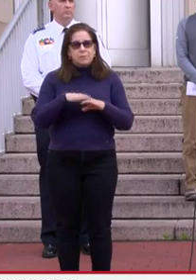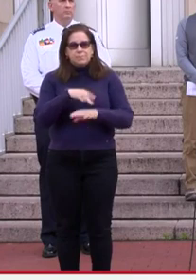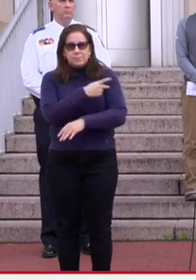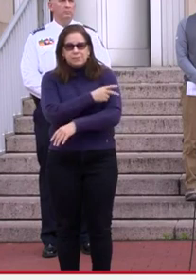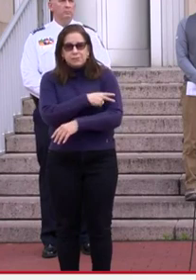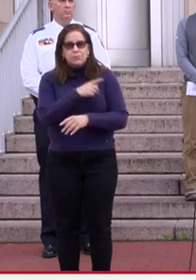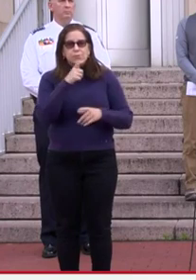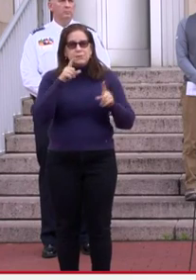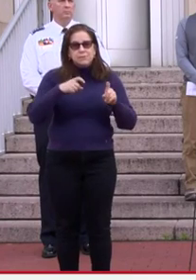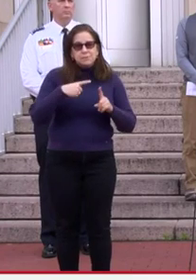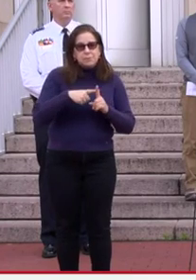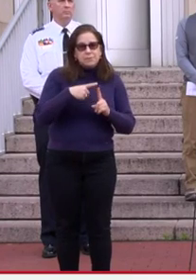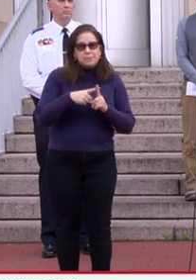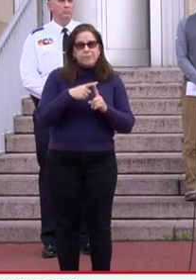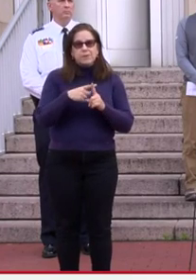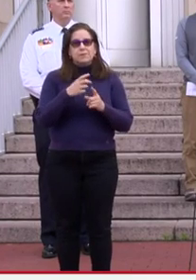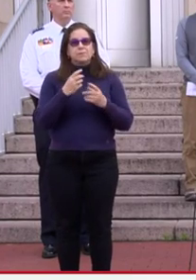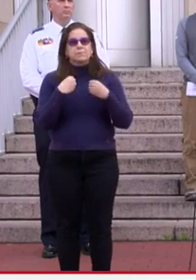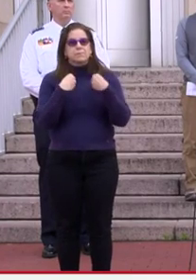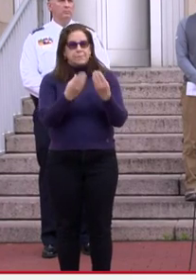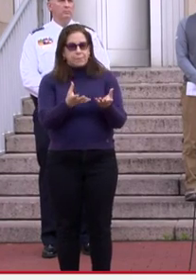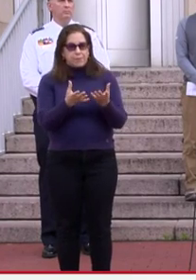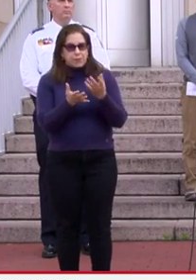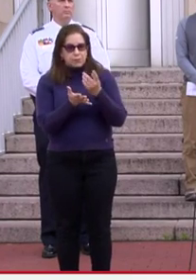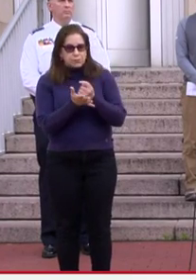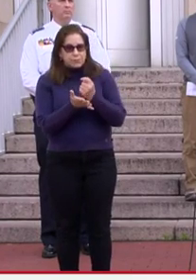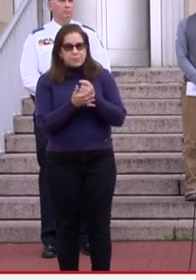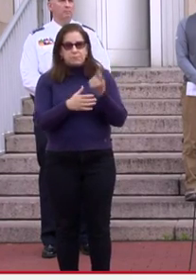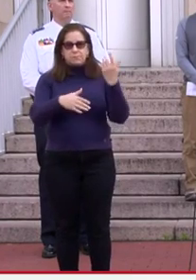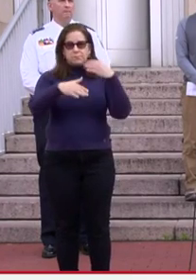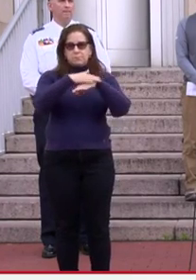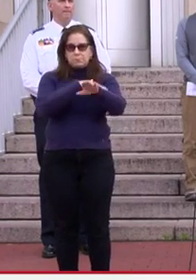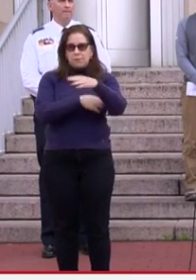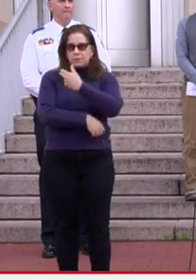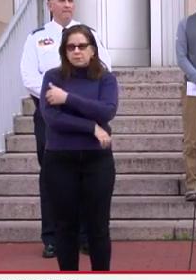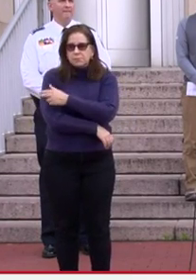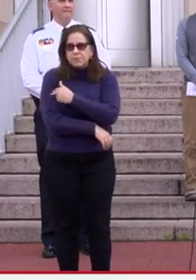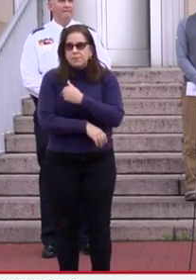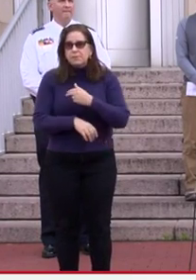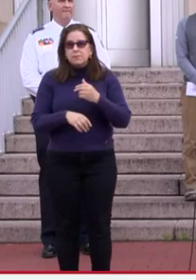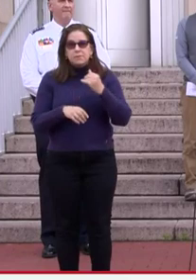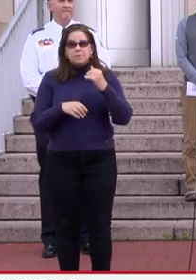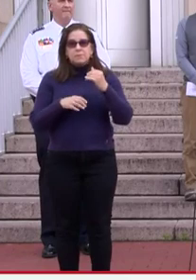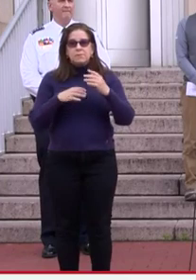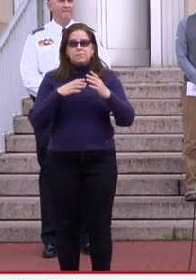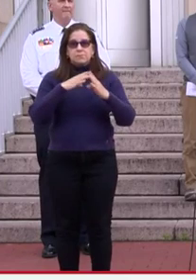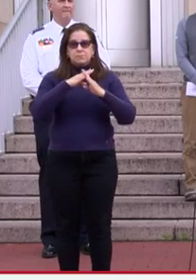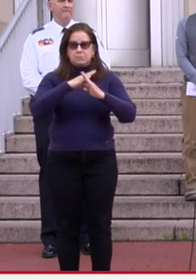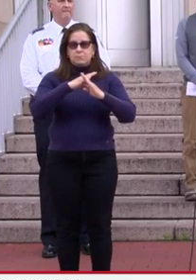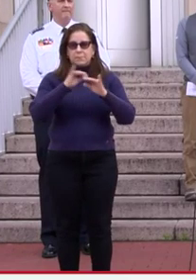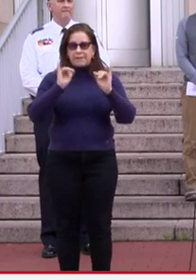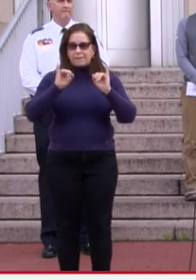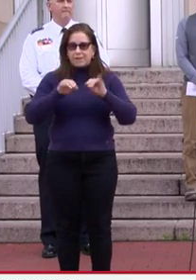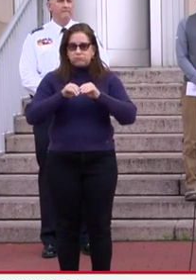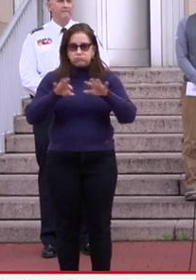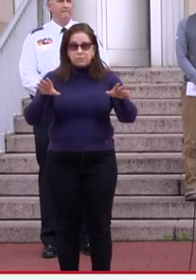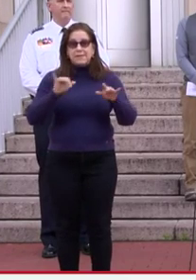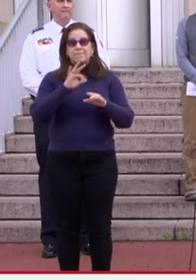to the hospital when they were in their contagious phase. The department has